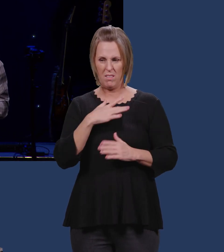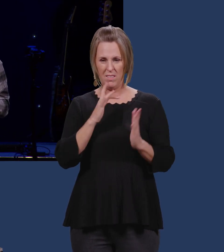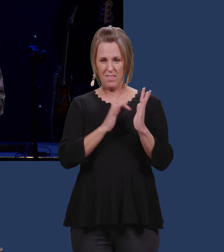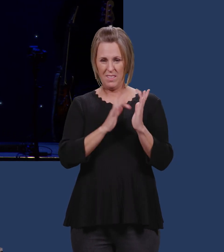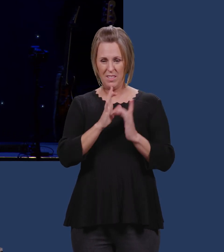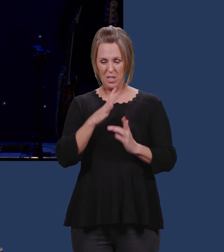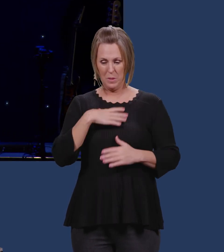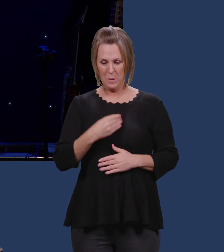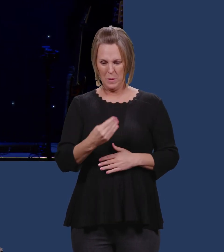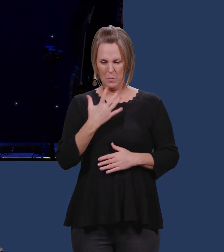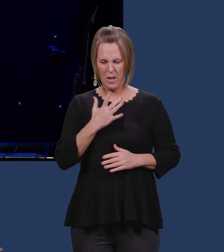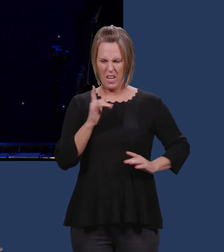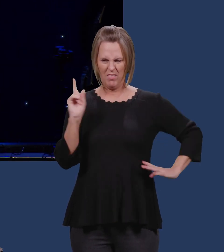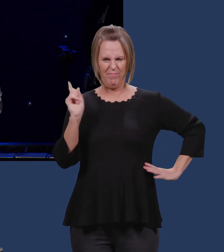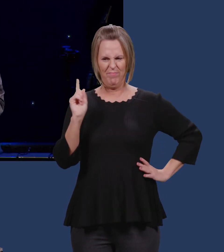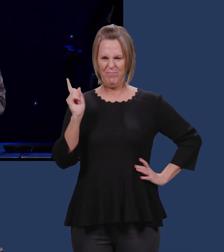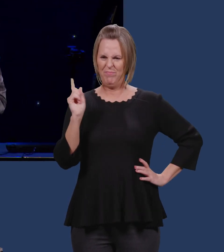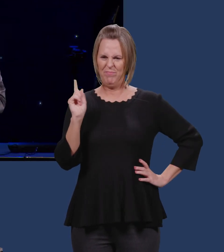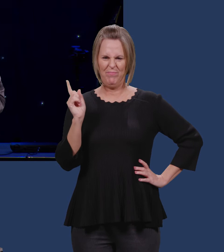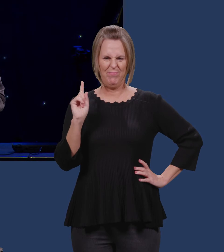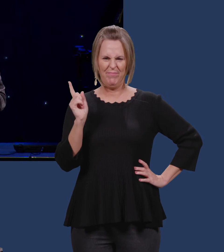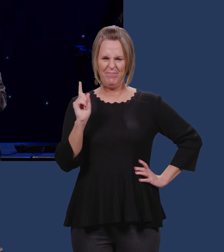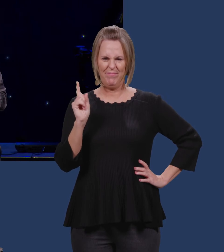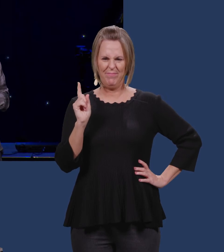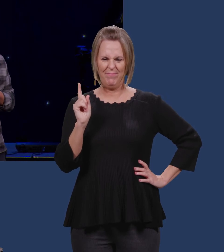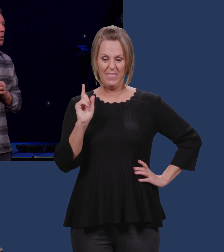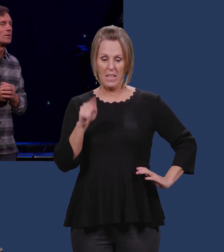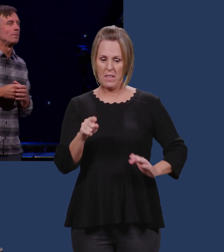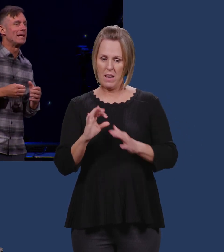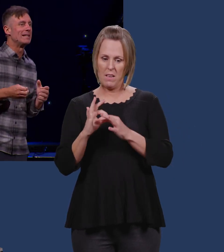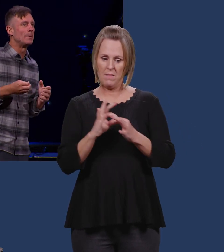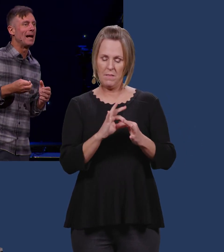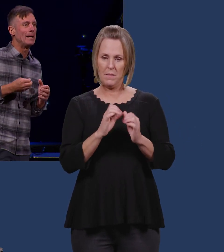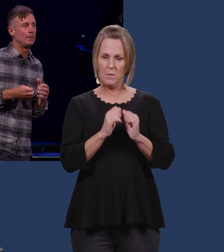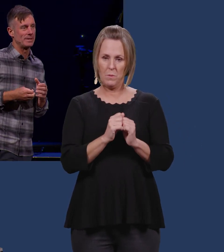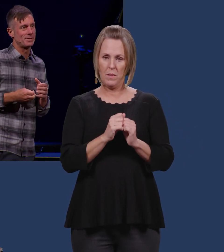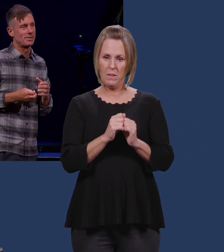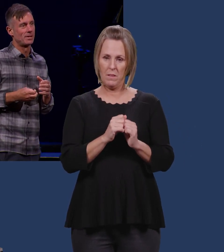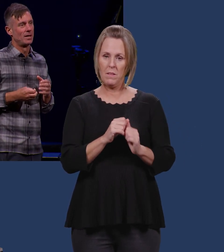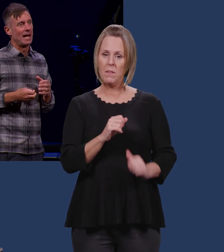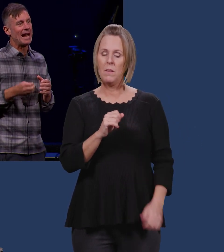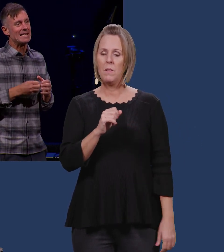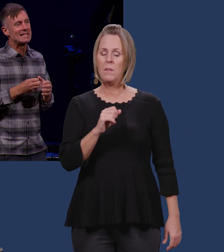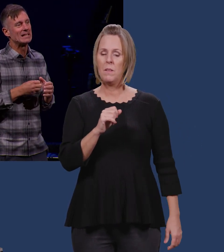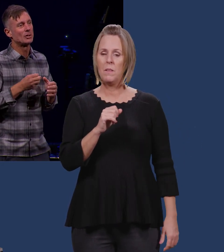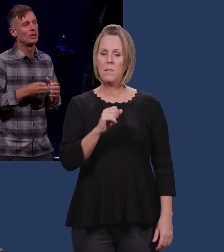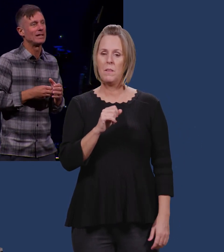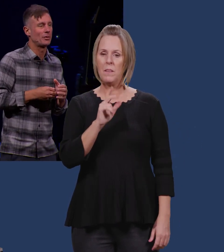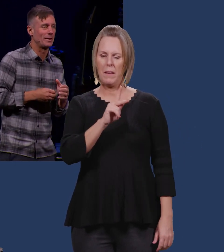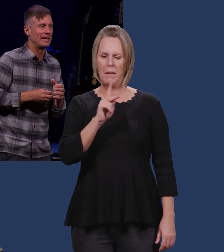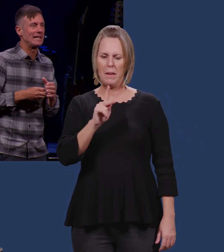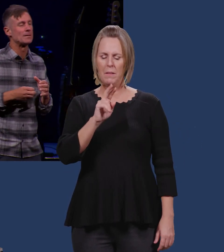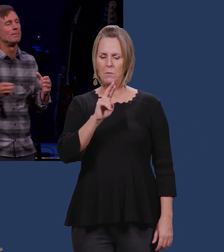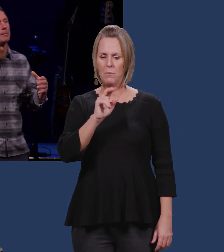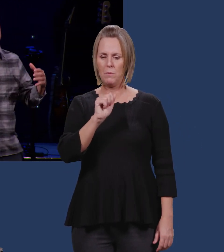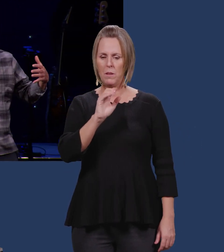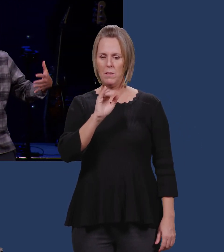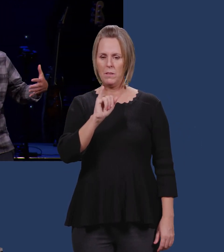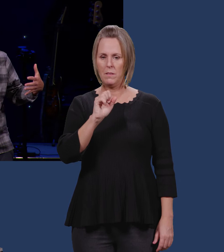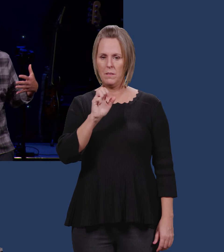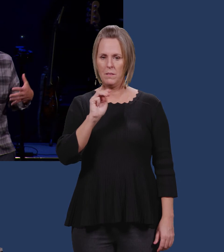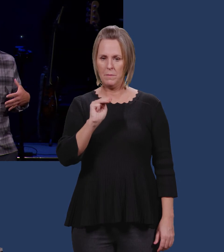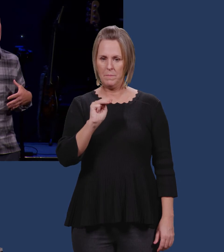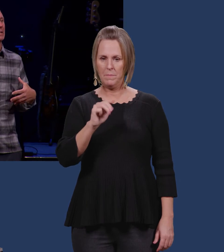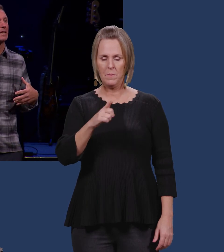and tie that vision of a white Jesus to racism was a man named Apis. 1833, he's a member of